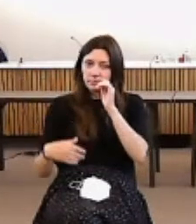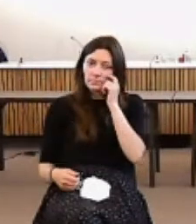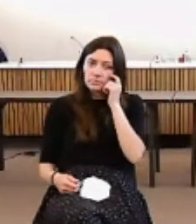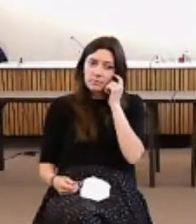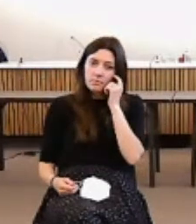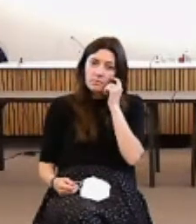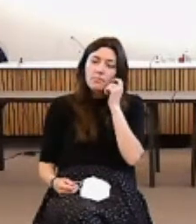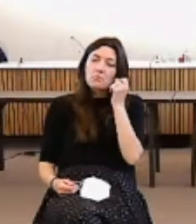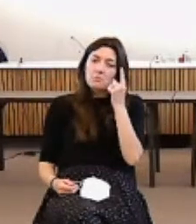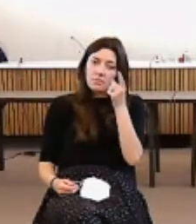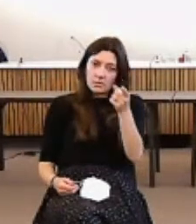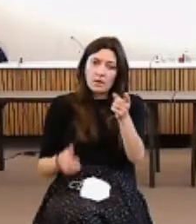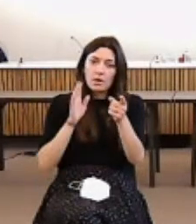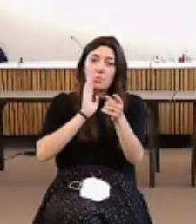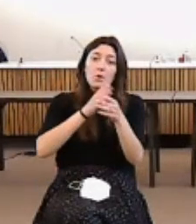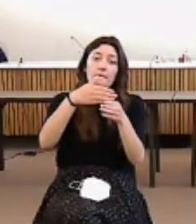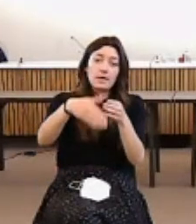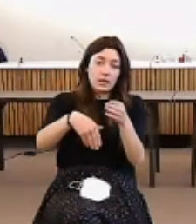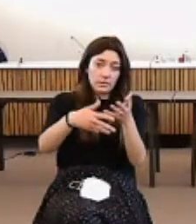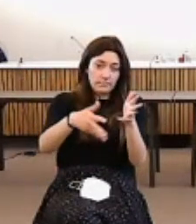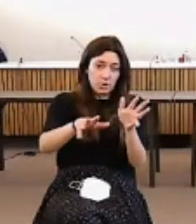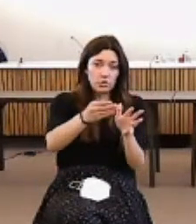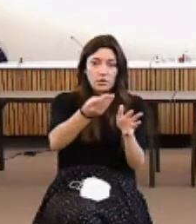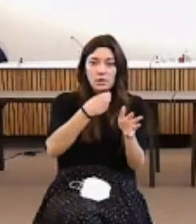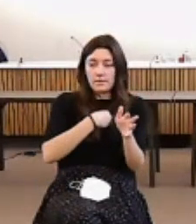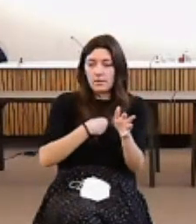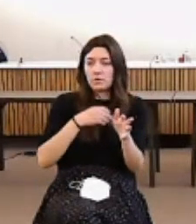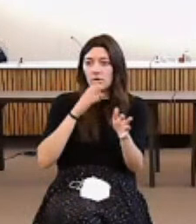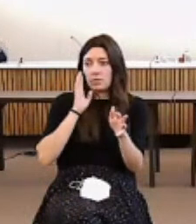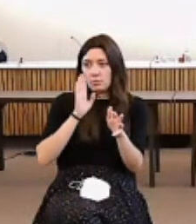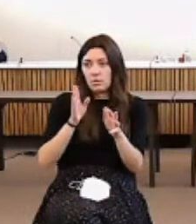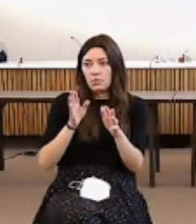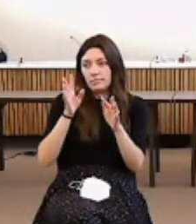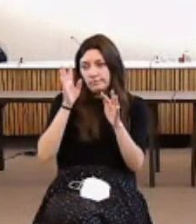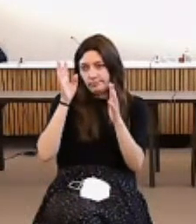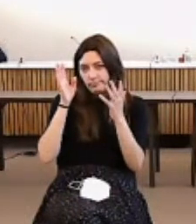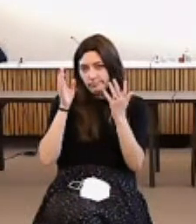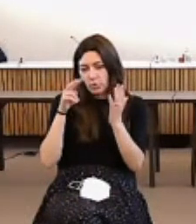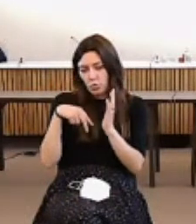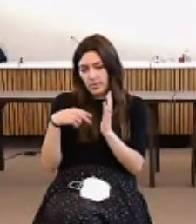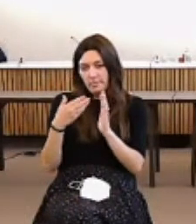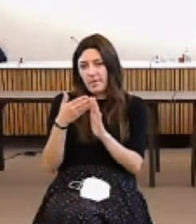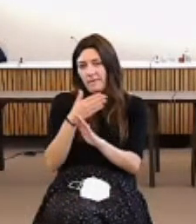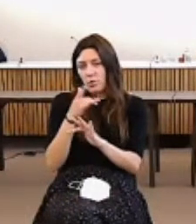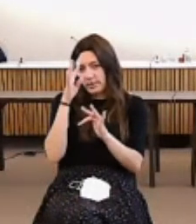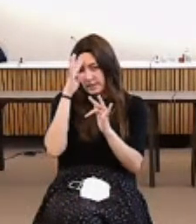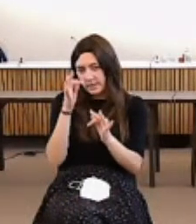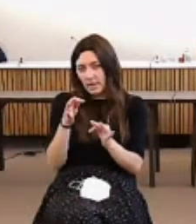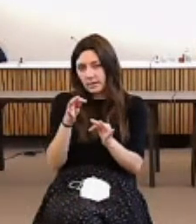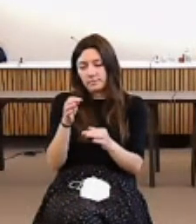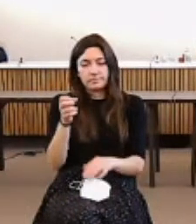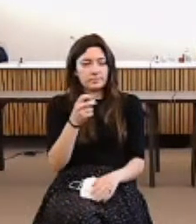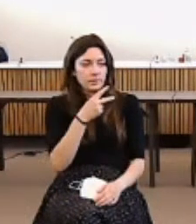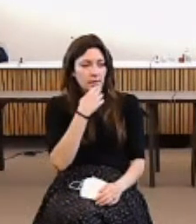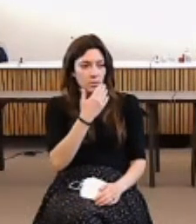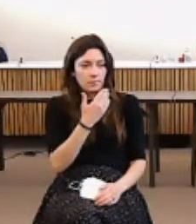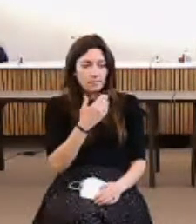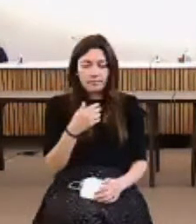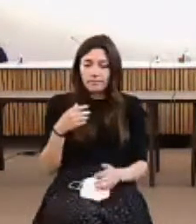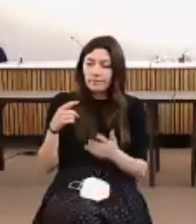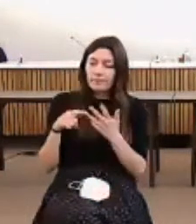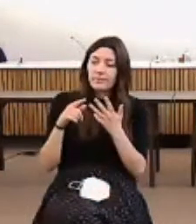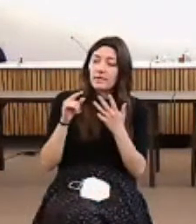they're going to get that finalized. That'll be out before we make a decision on this. That's my next question. Thank you. And then the second thing is they then gave us